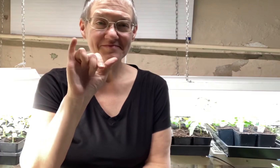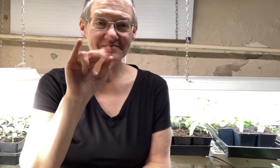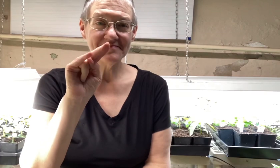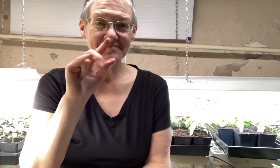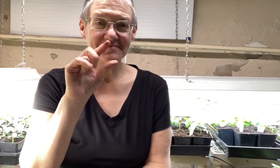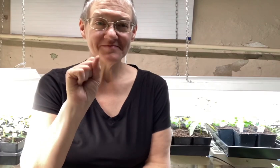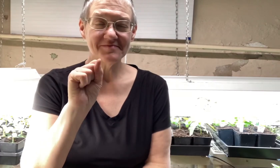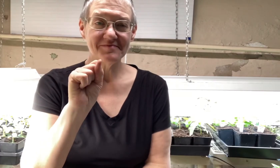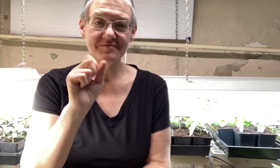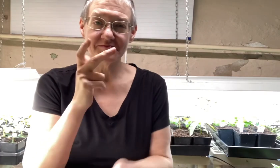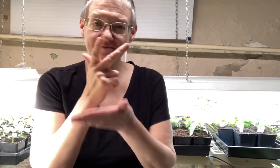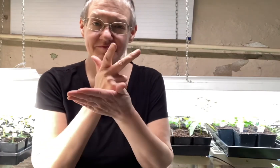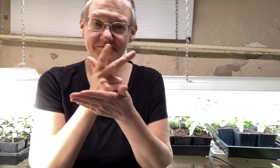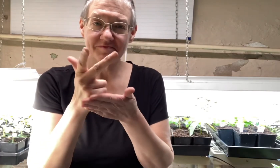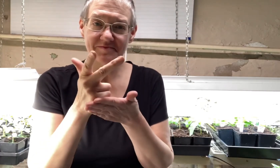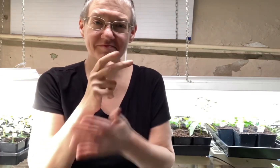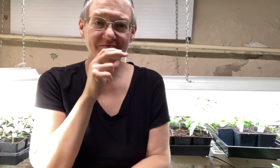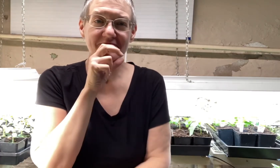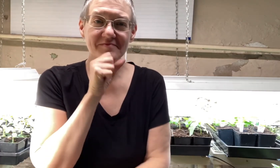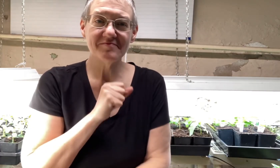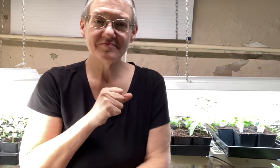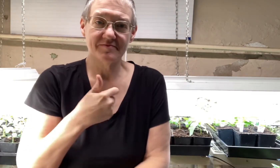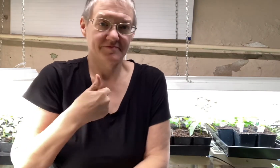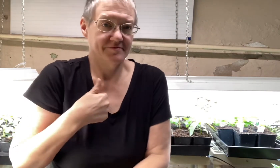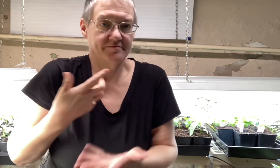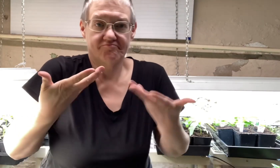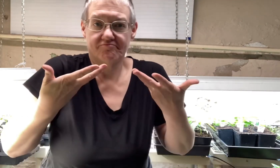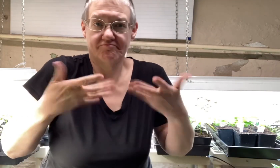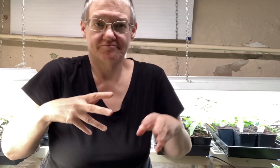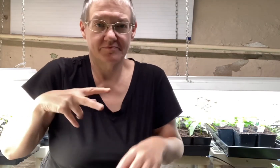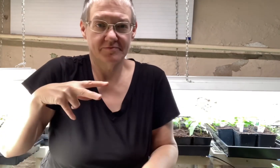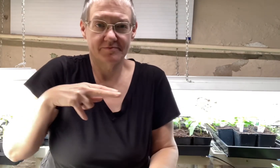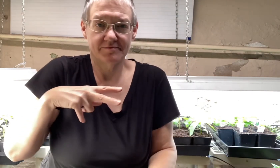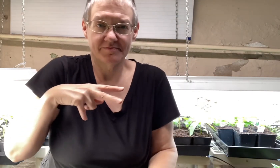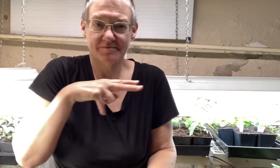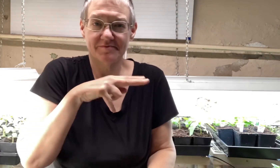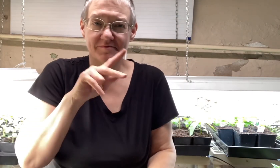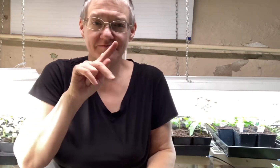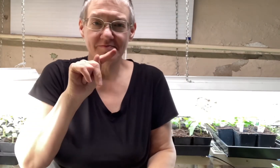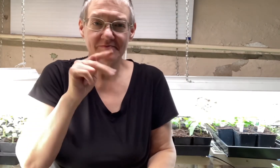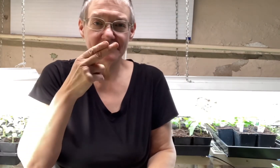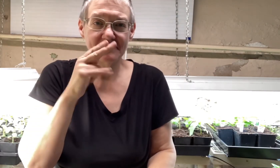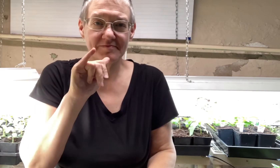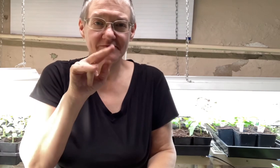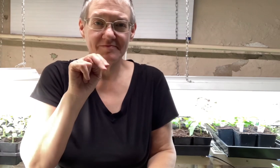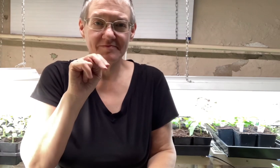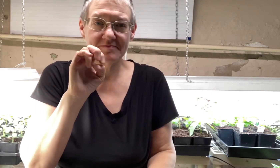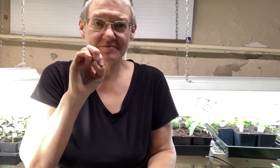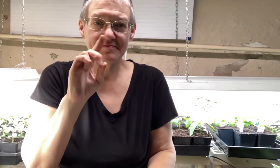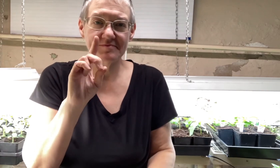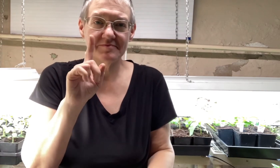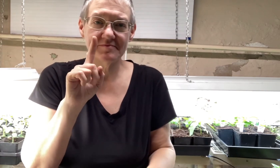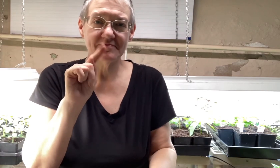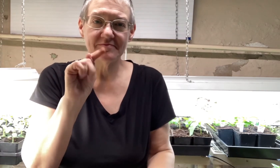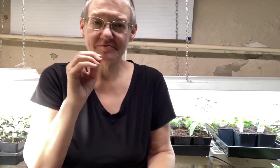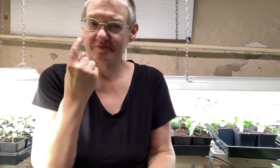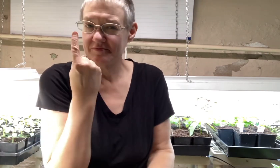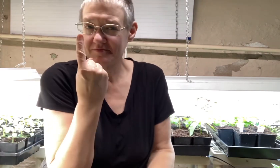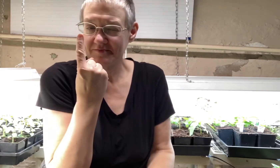So these seedlings, they're 3 weeks old, and I've already thinned them. I just